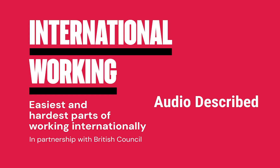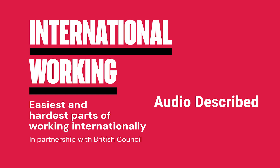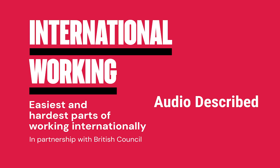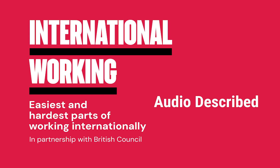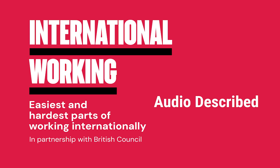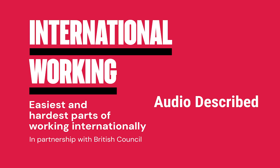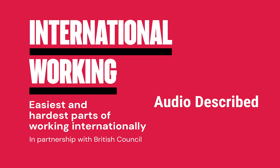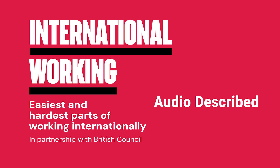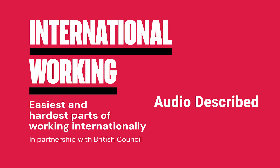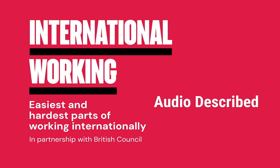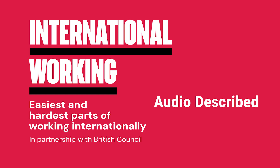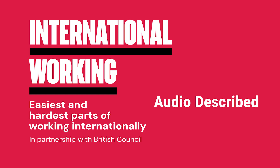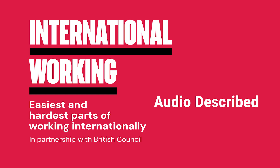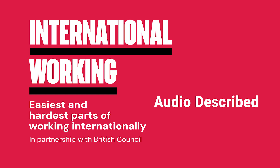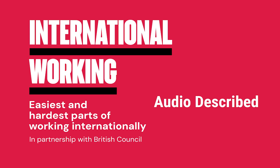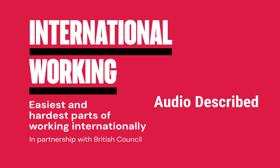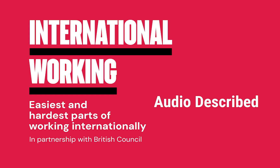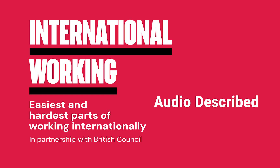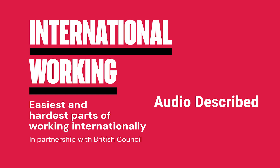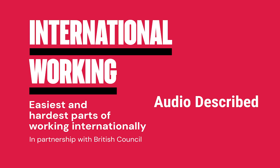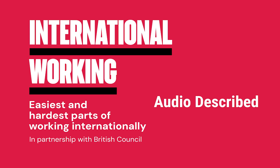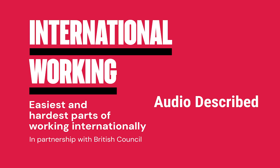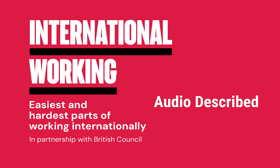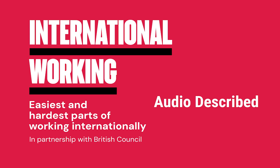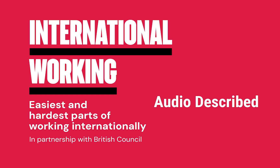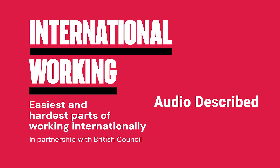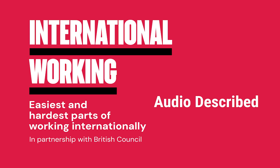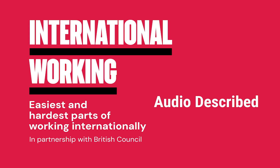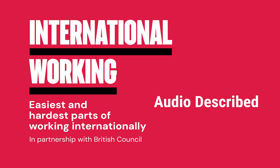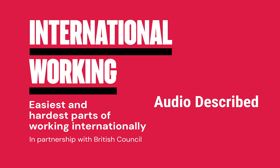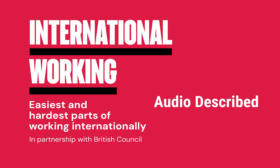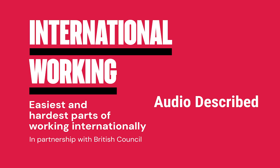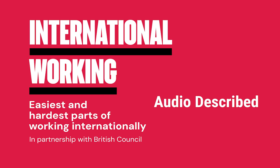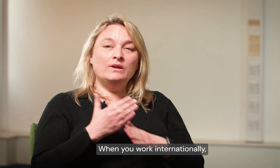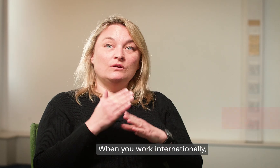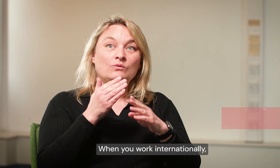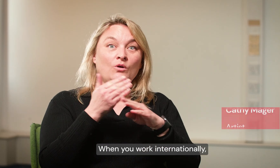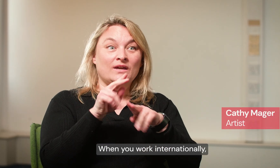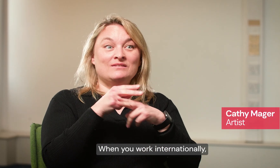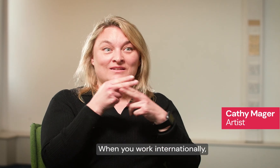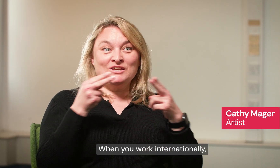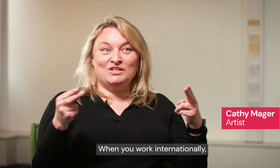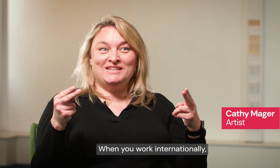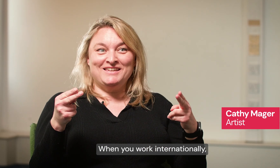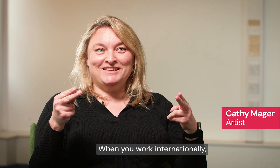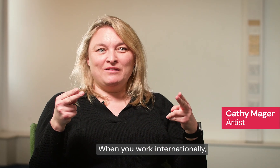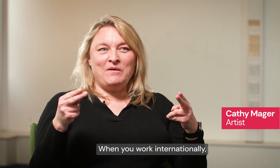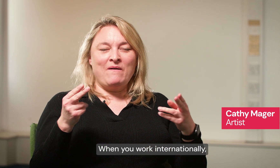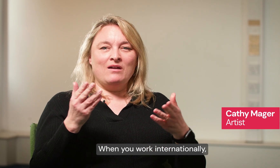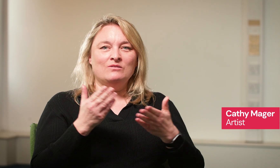her. She has blue eyes, blonde hair, and is wearing a black top. When you work internationally, you